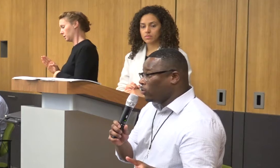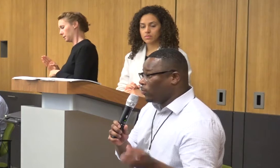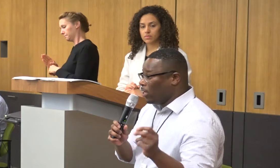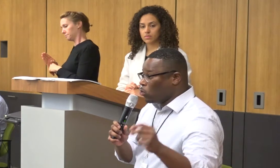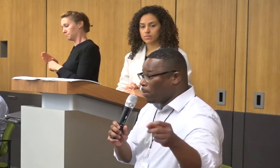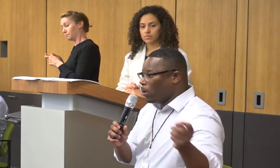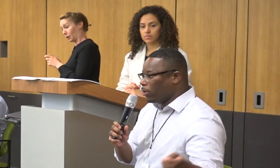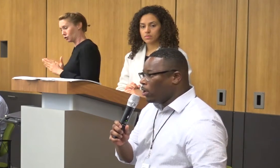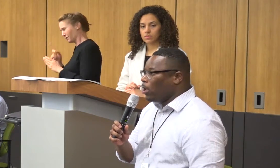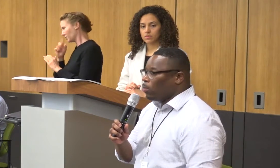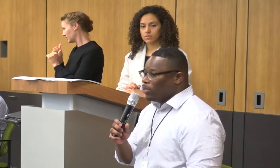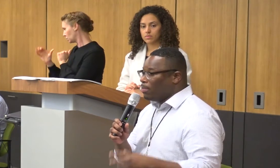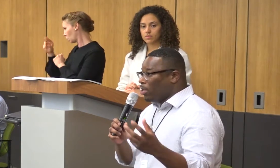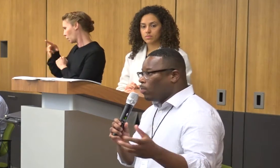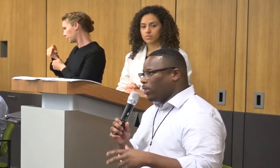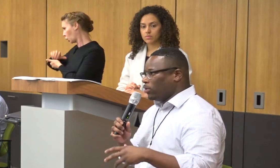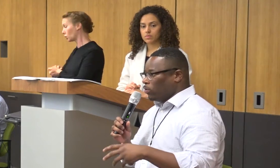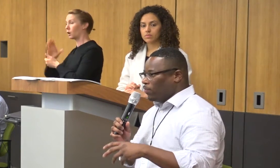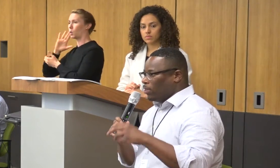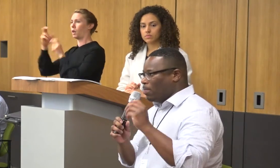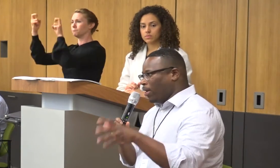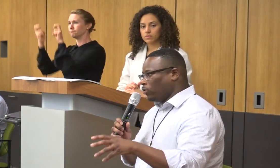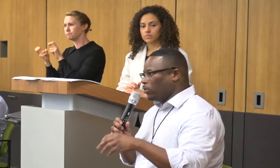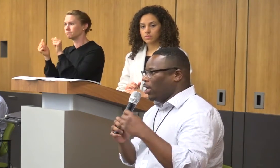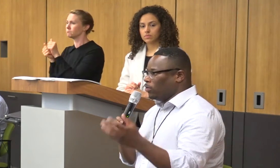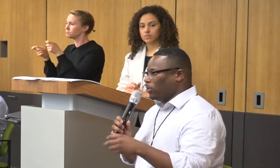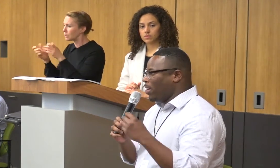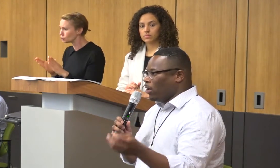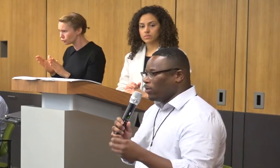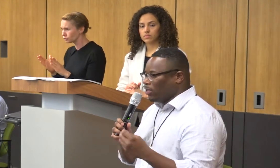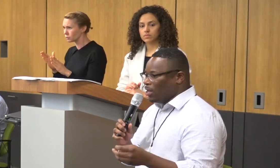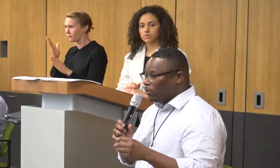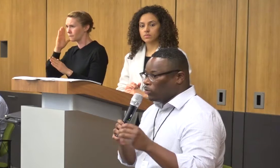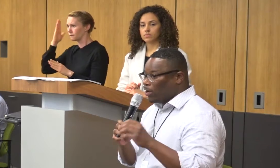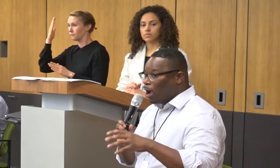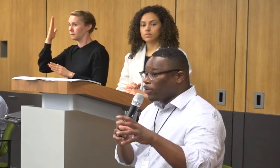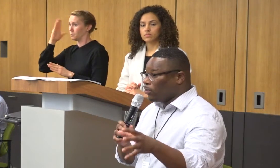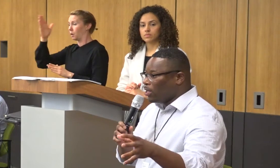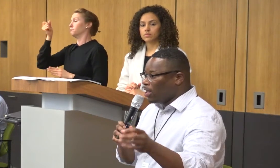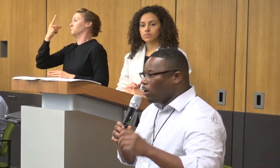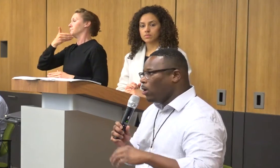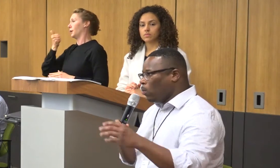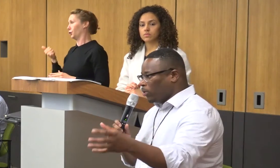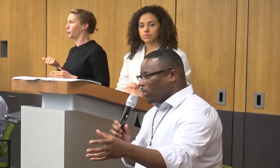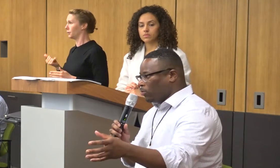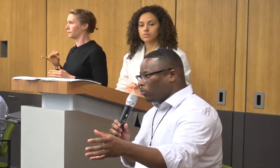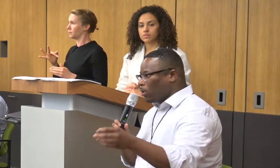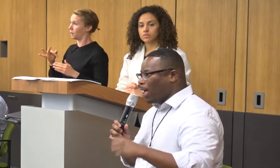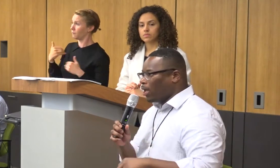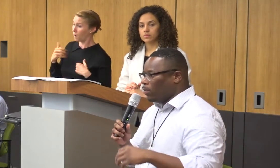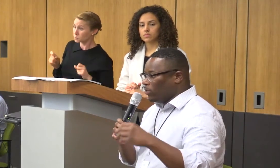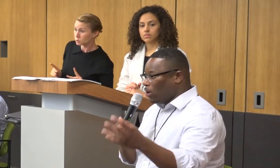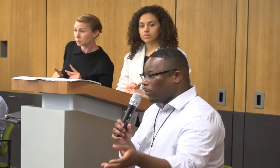account managers for each corporate partner, would then meet with sort of the manager to better understand if there's greater opportunity there, what the